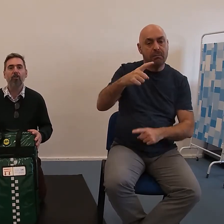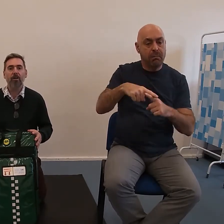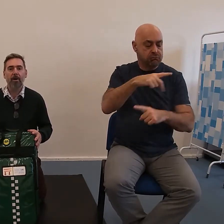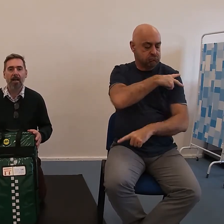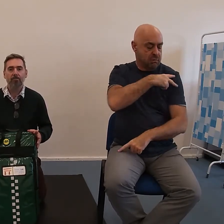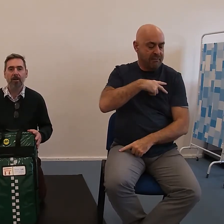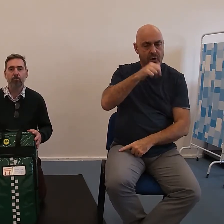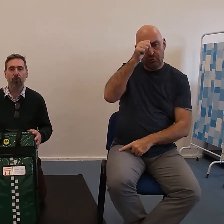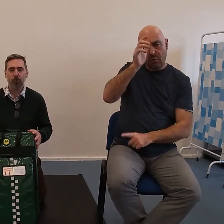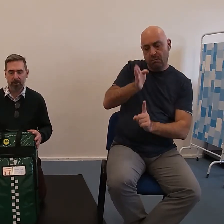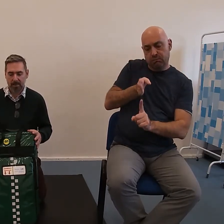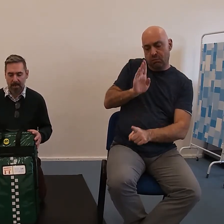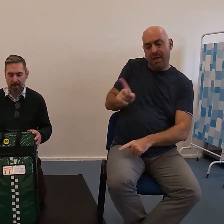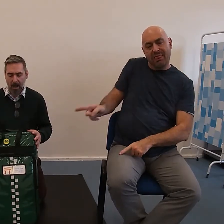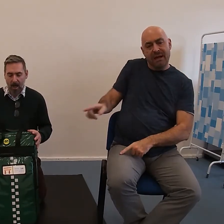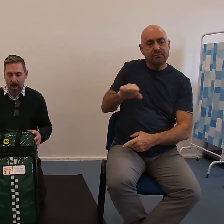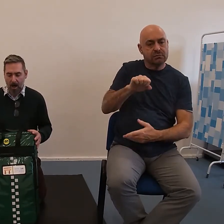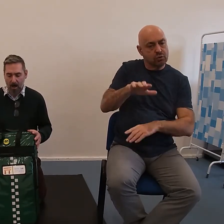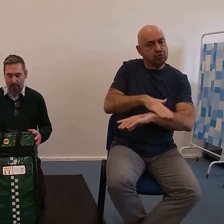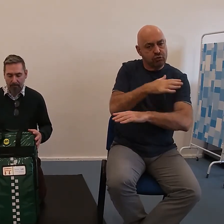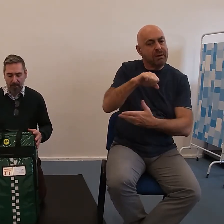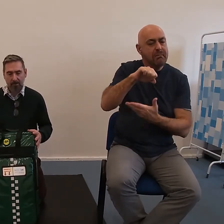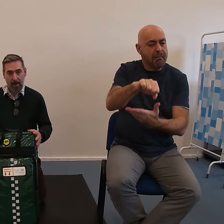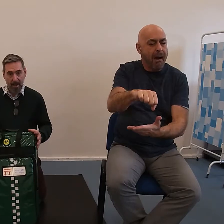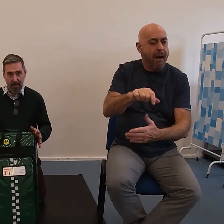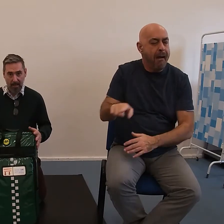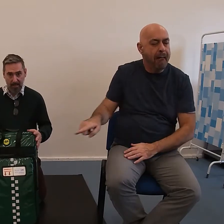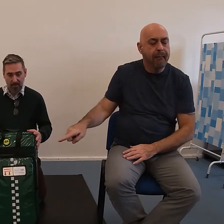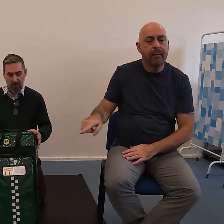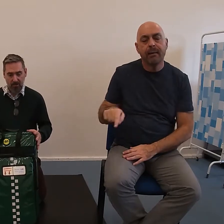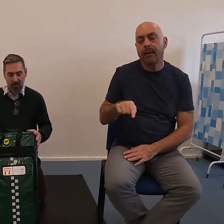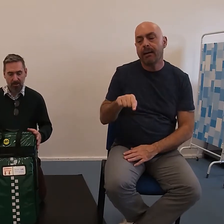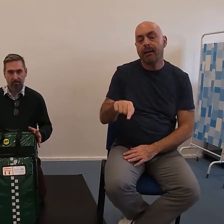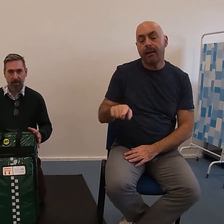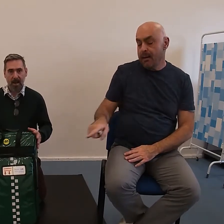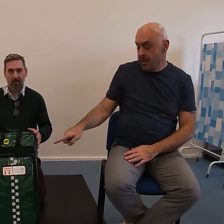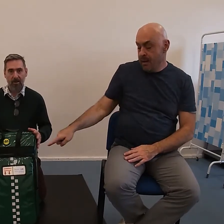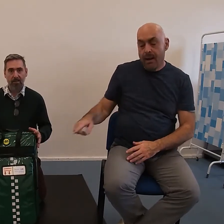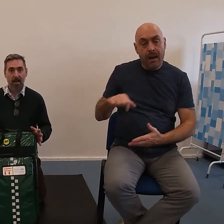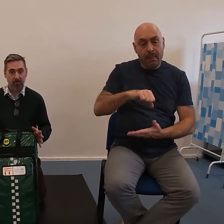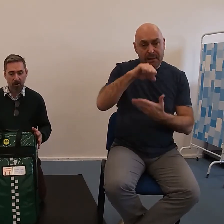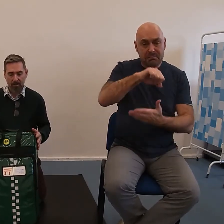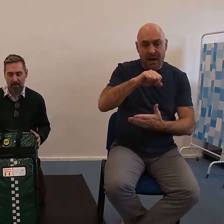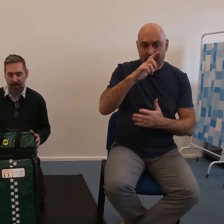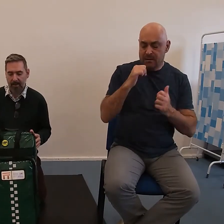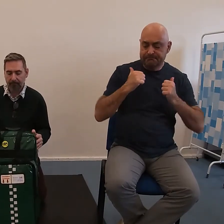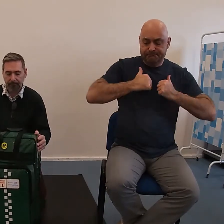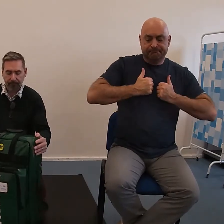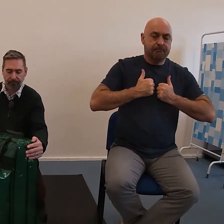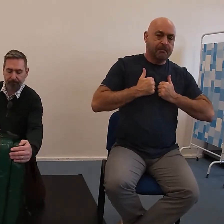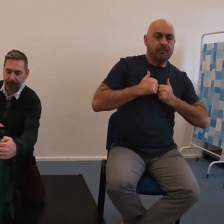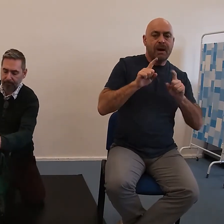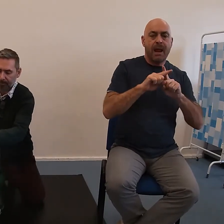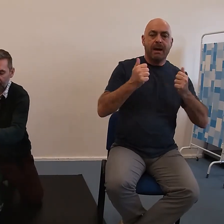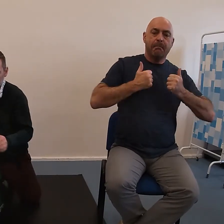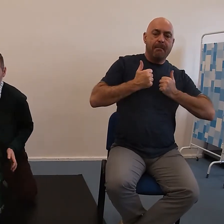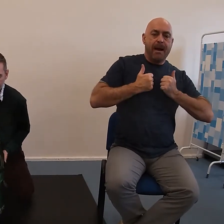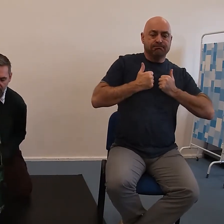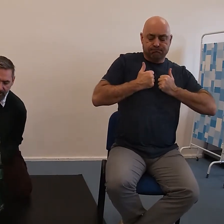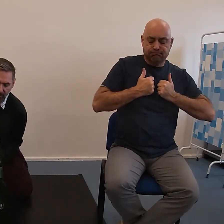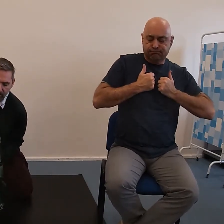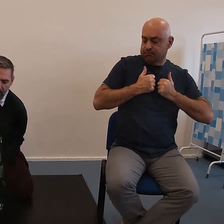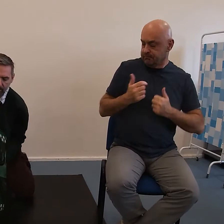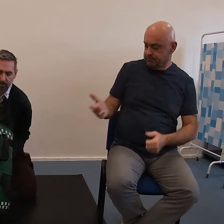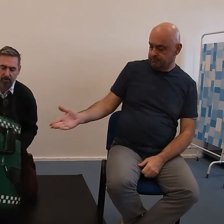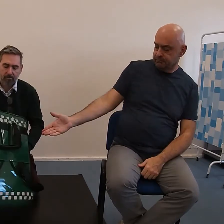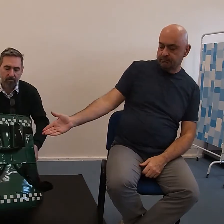to seeing green bags being brought to a scene. This bag is designed to be carried as a rucksack, so I will